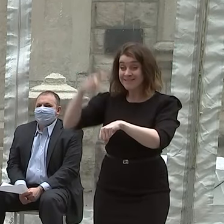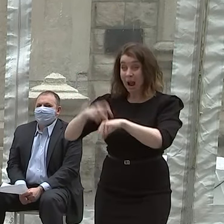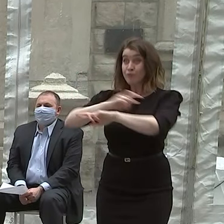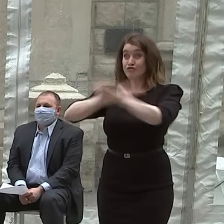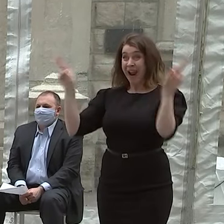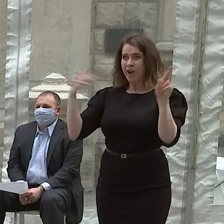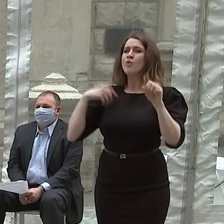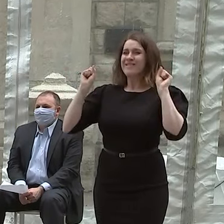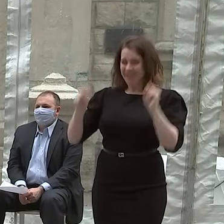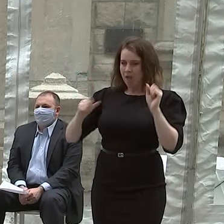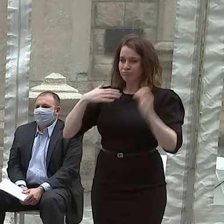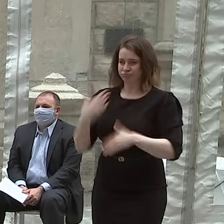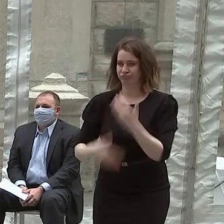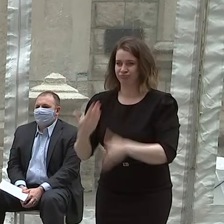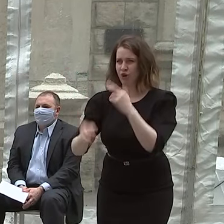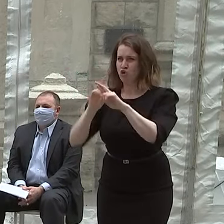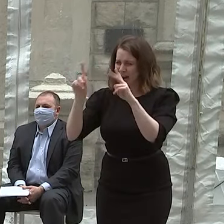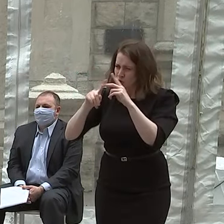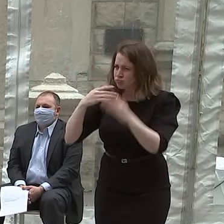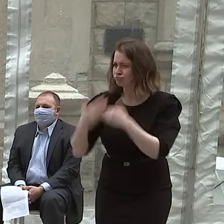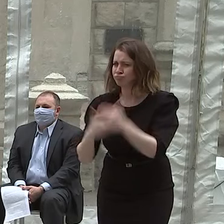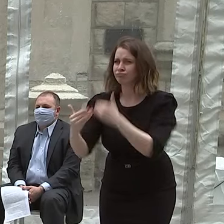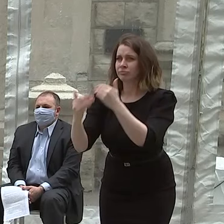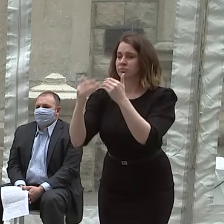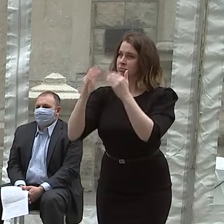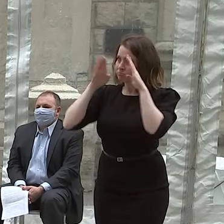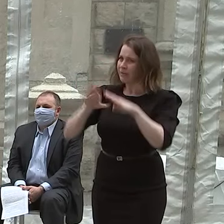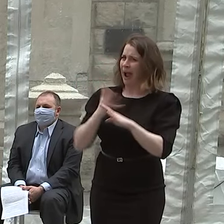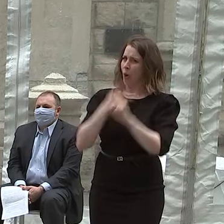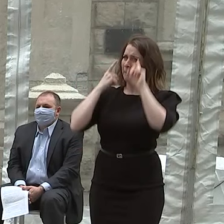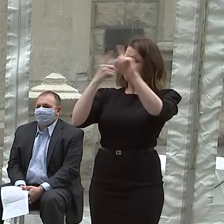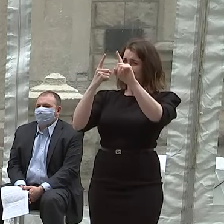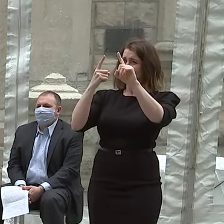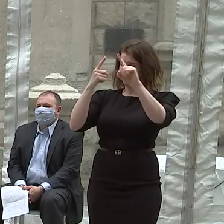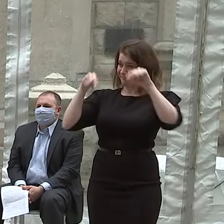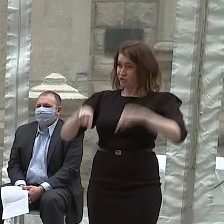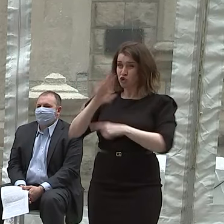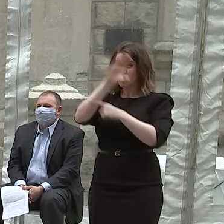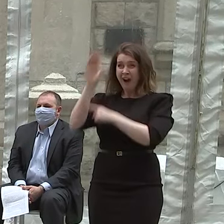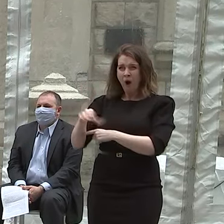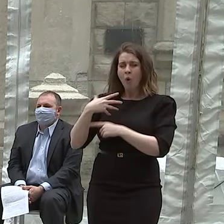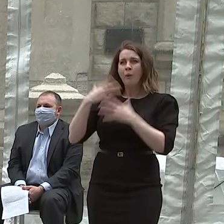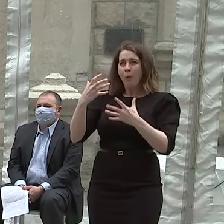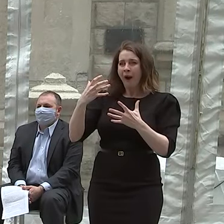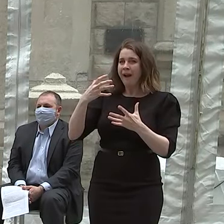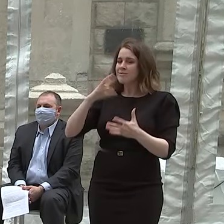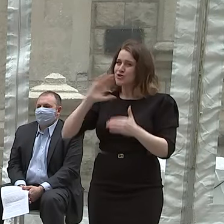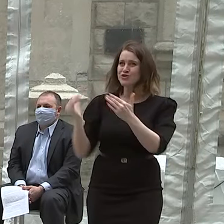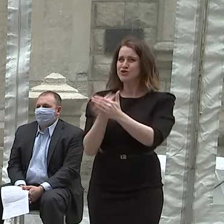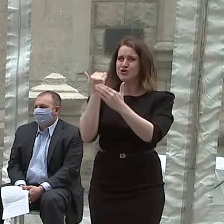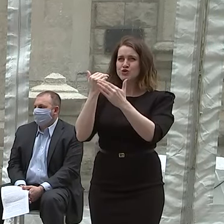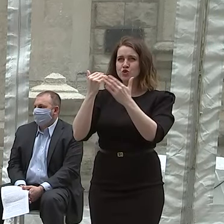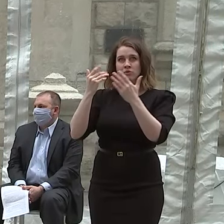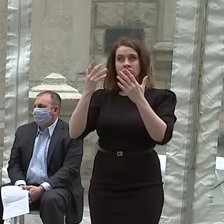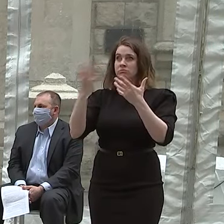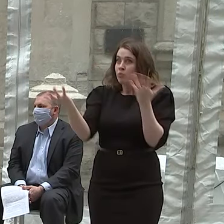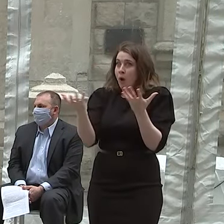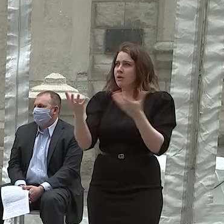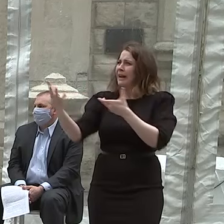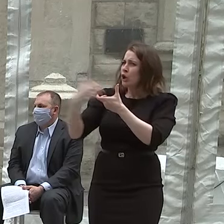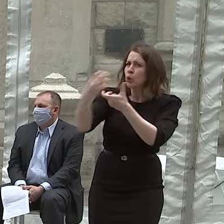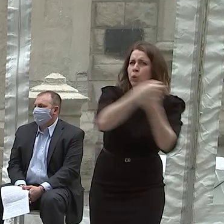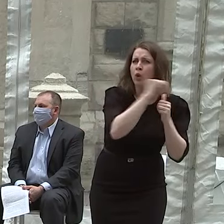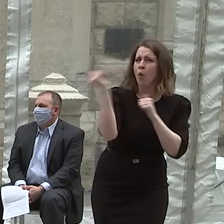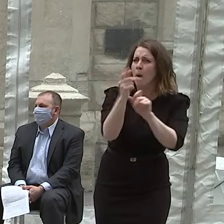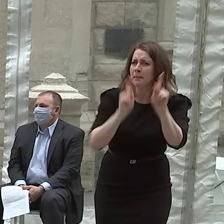to put our city back on track and continue our mission of building a new Chicago that is inclusive and accessible where